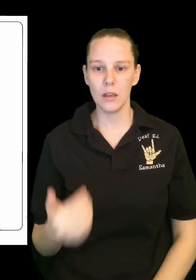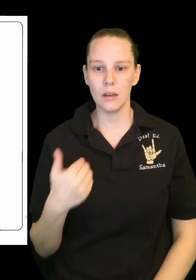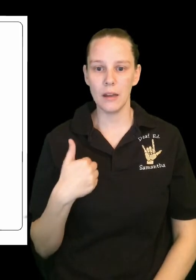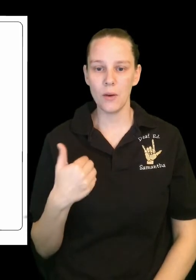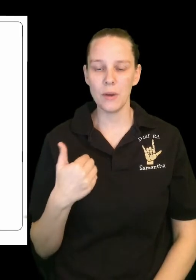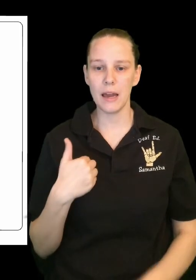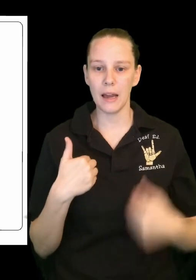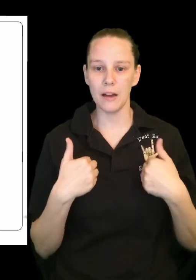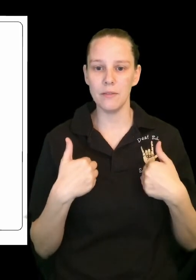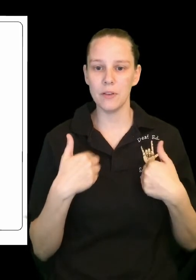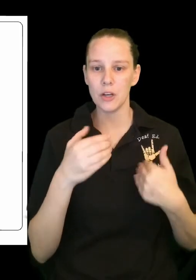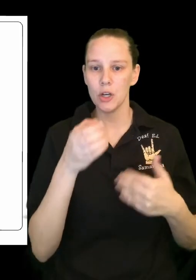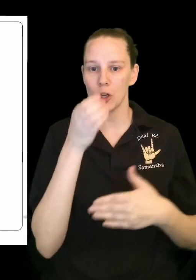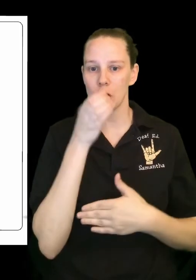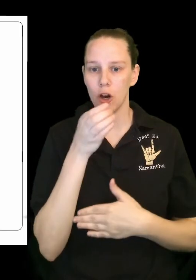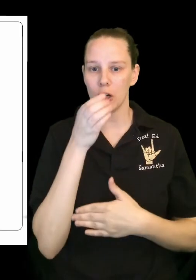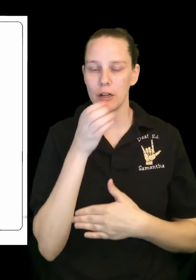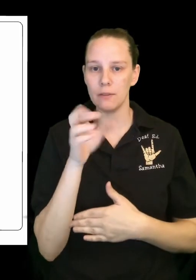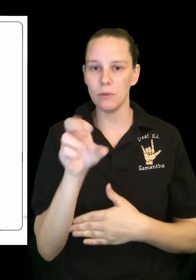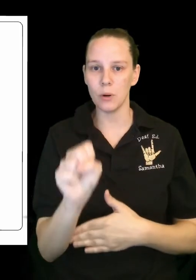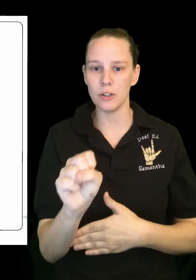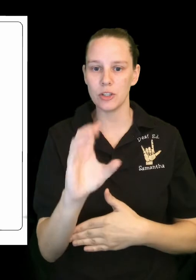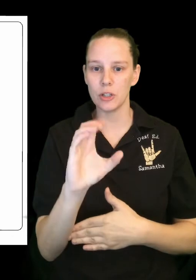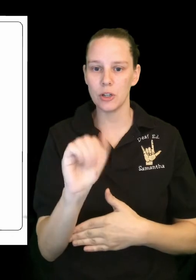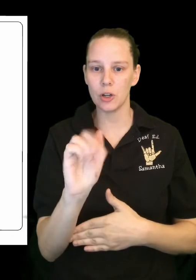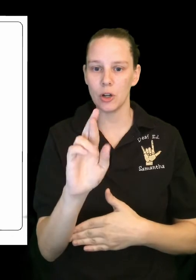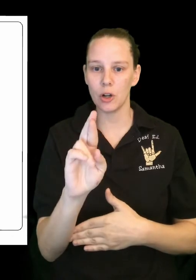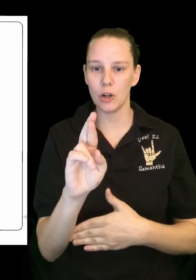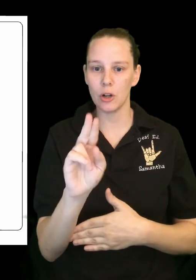Now we have carnivores.